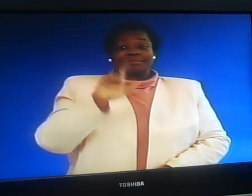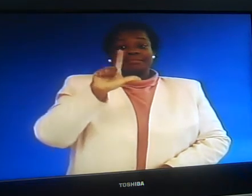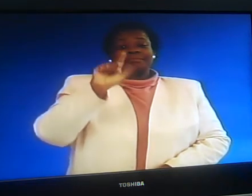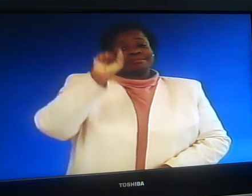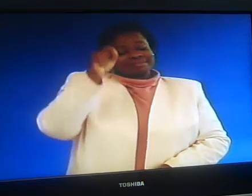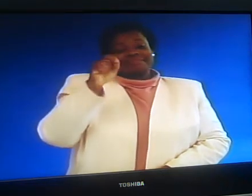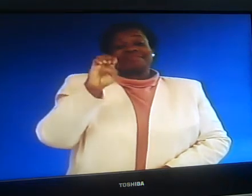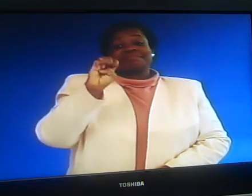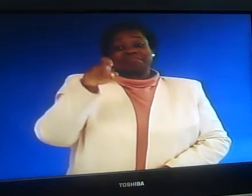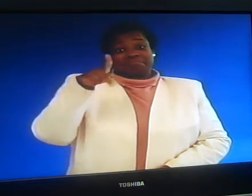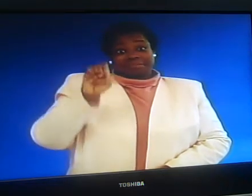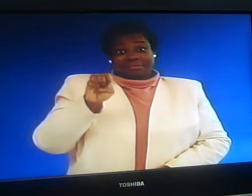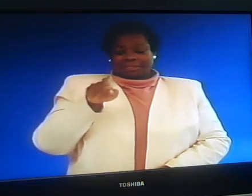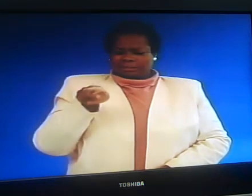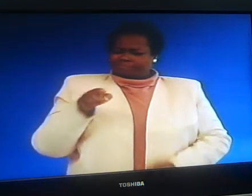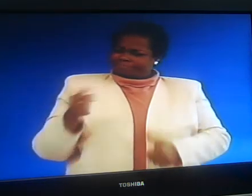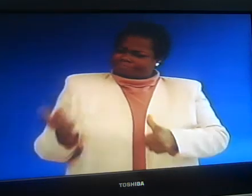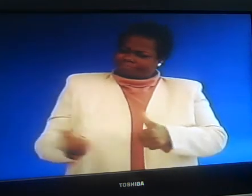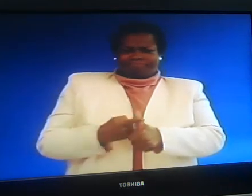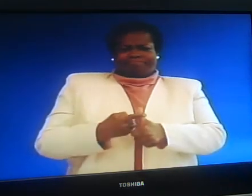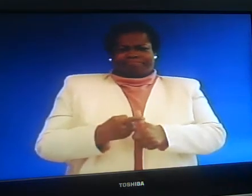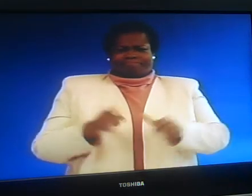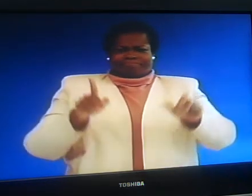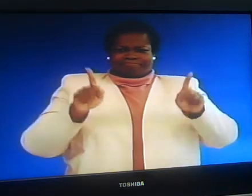Abbé de l'Épée.